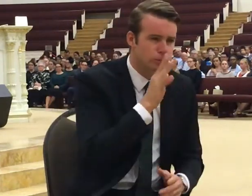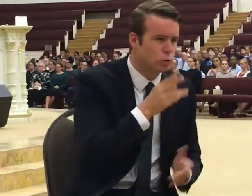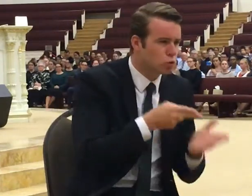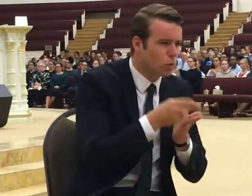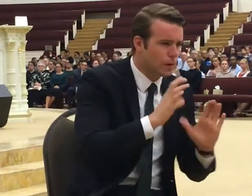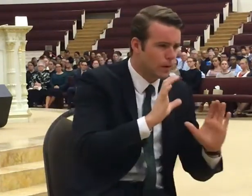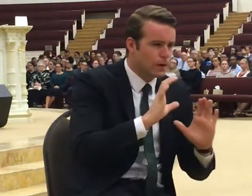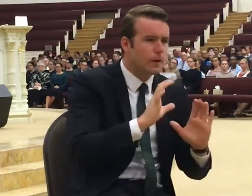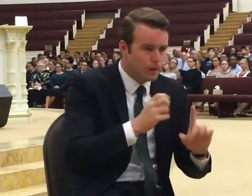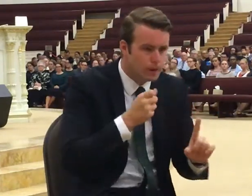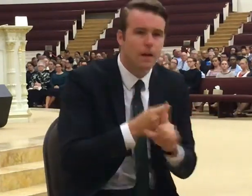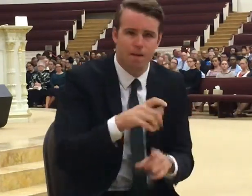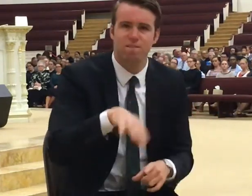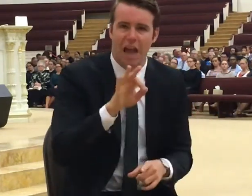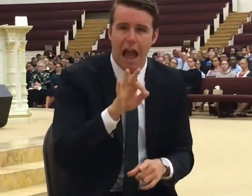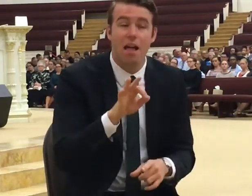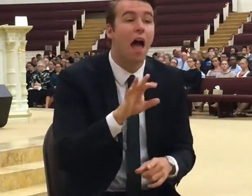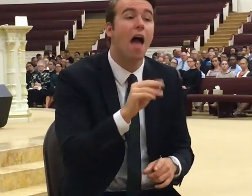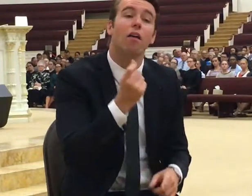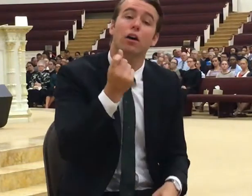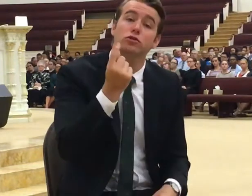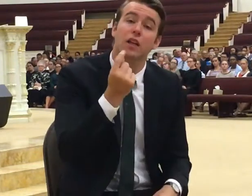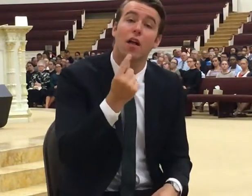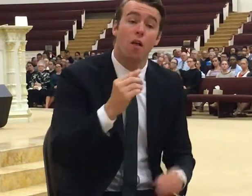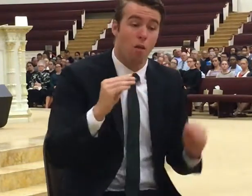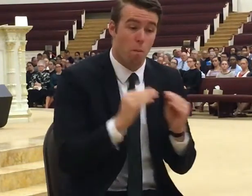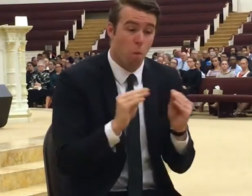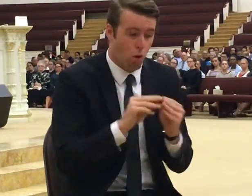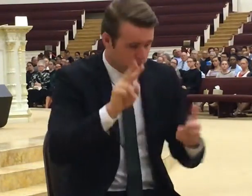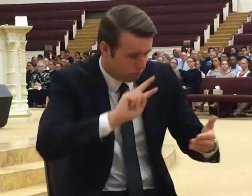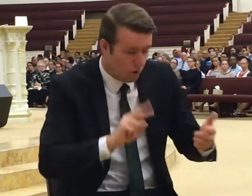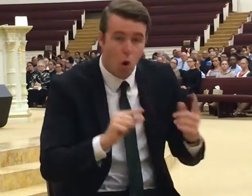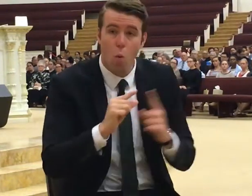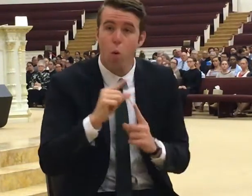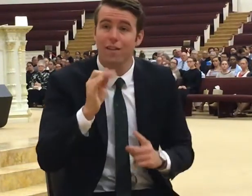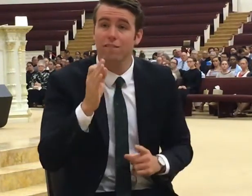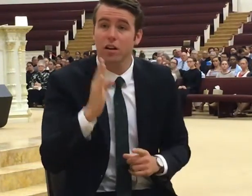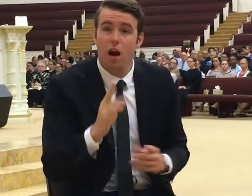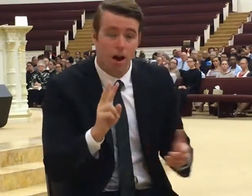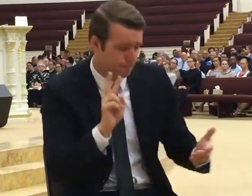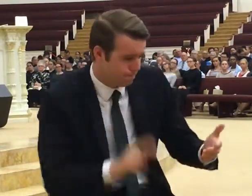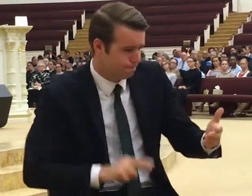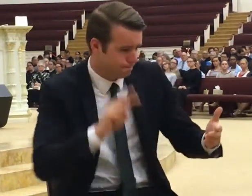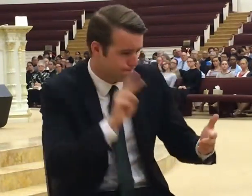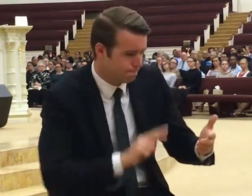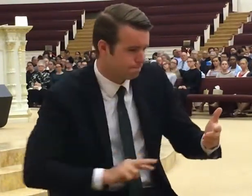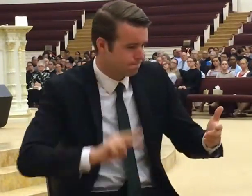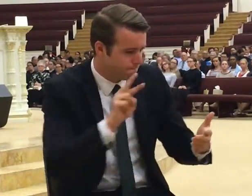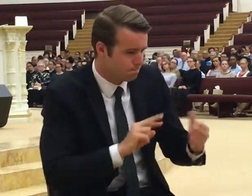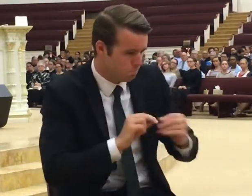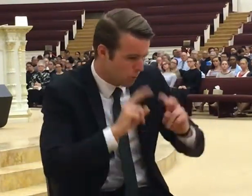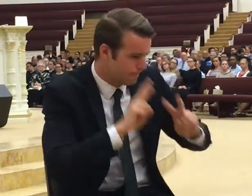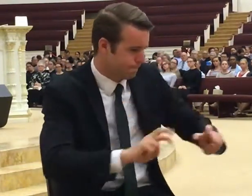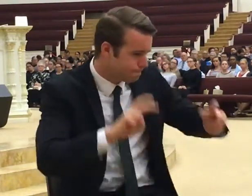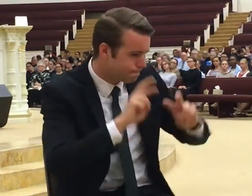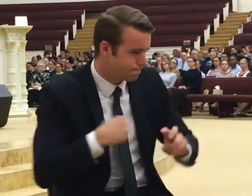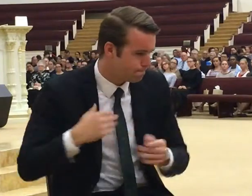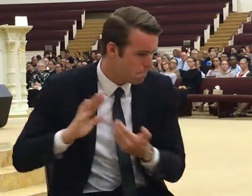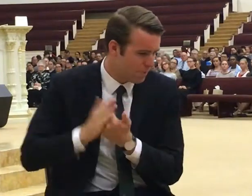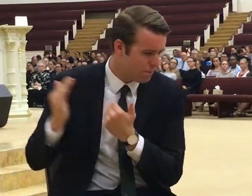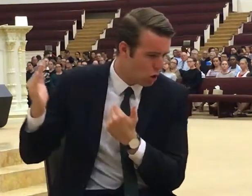that understanding that the more you read the Word of God, and the more you grow in the Word of God, the closer you get to